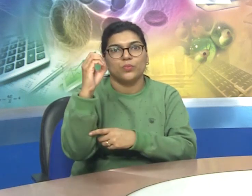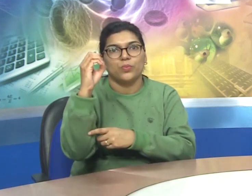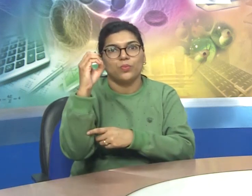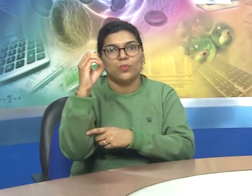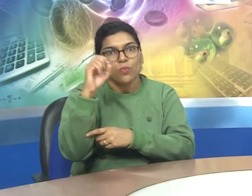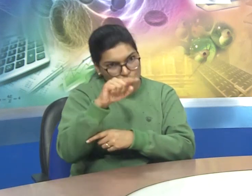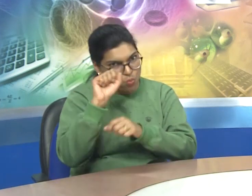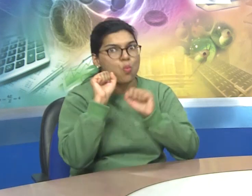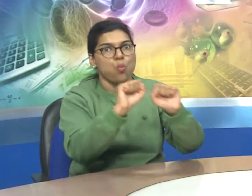education.